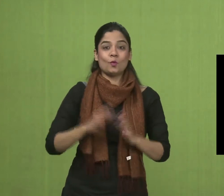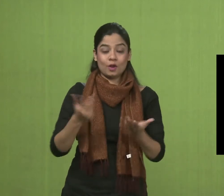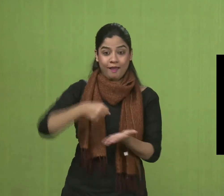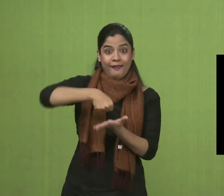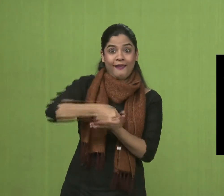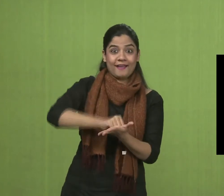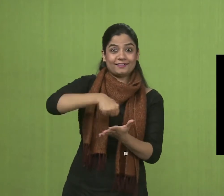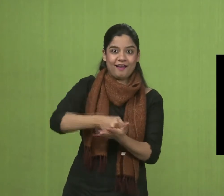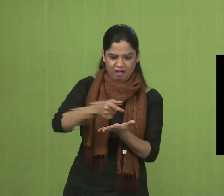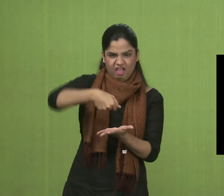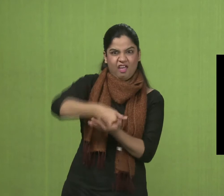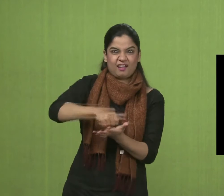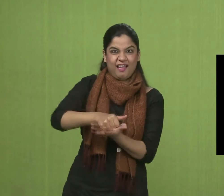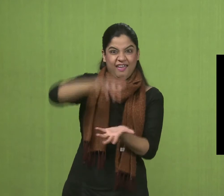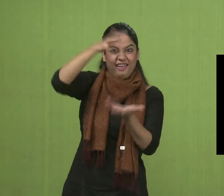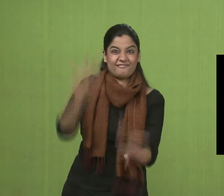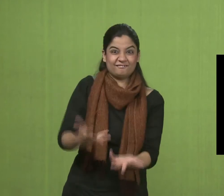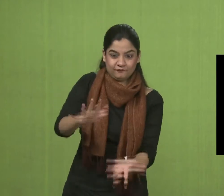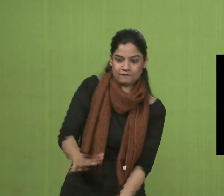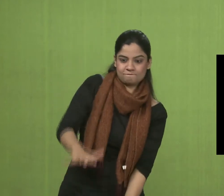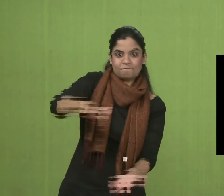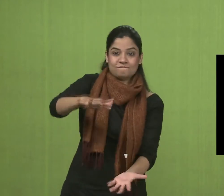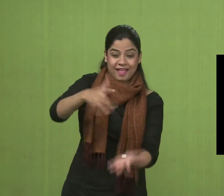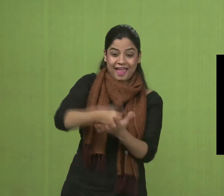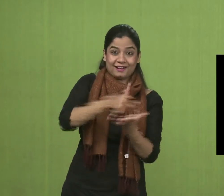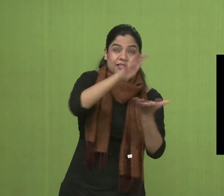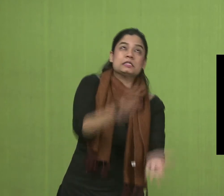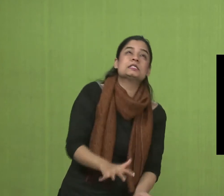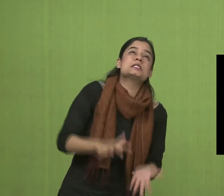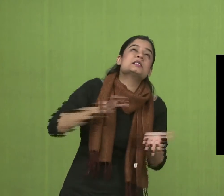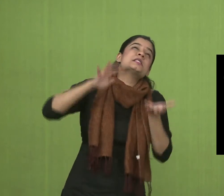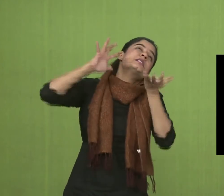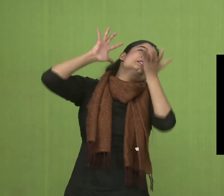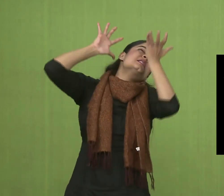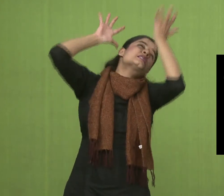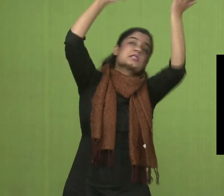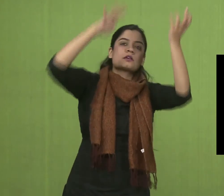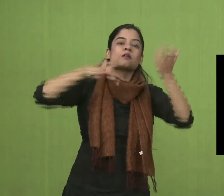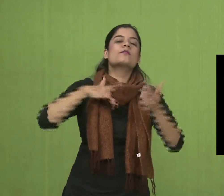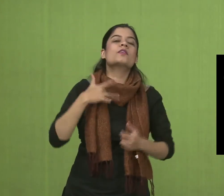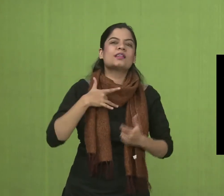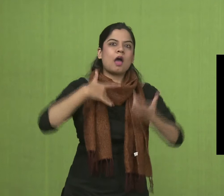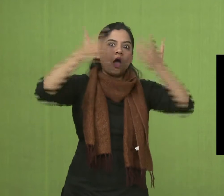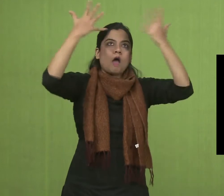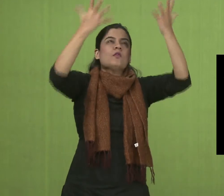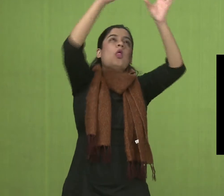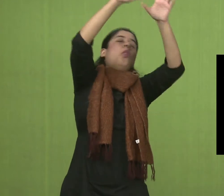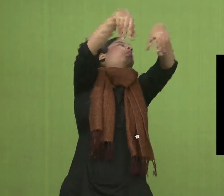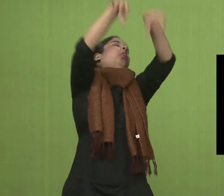Atta, flour, sugar, rice, etc. which is heavy, it's advisable not to keep it at a height. It can fall or you will get some